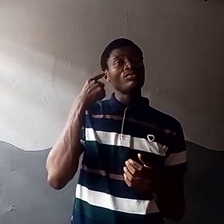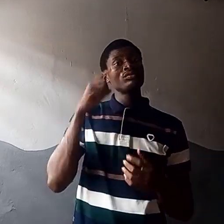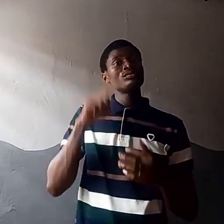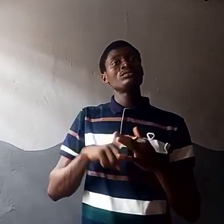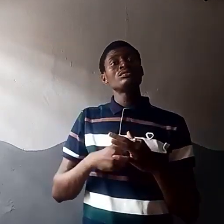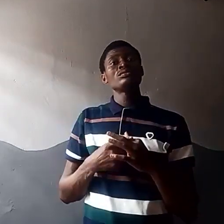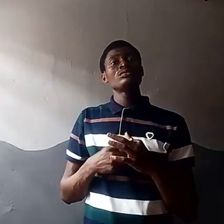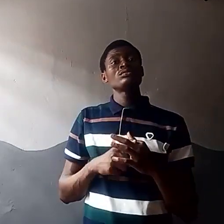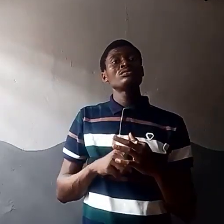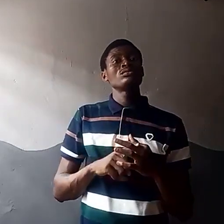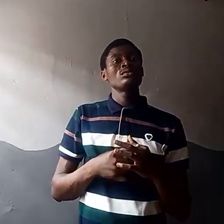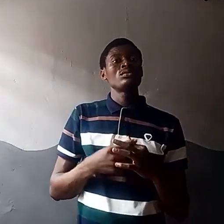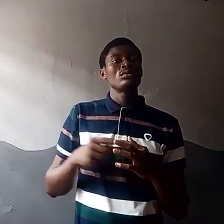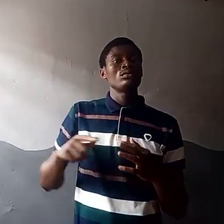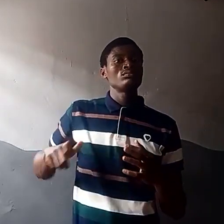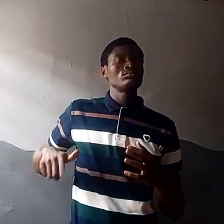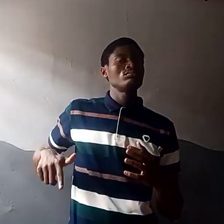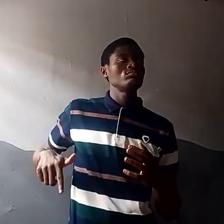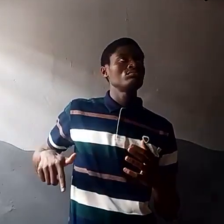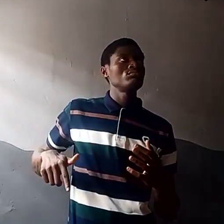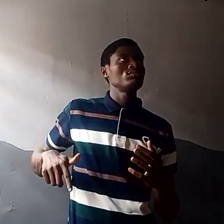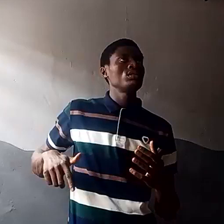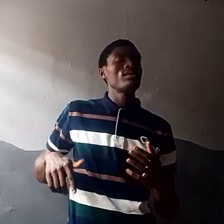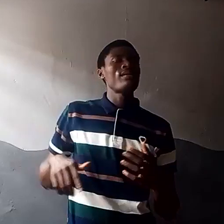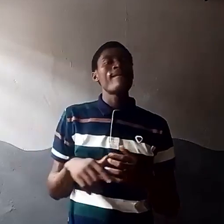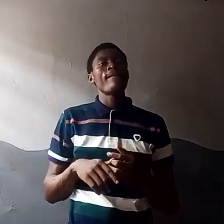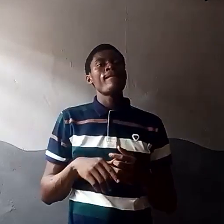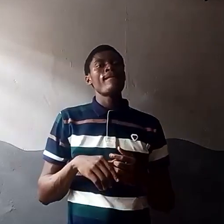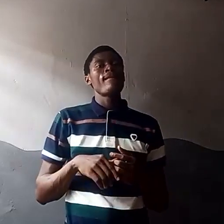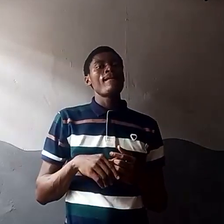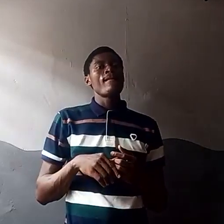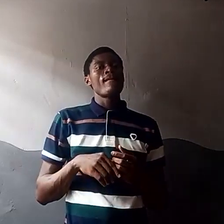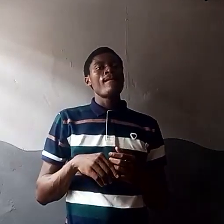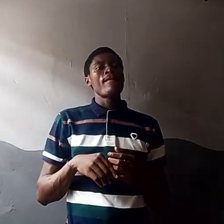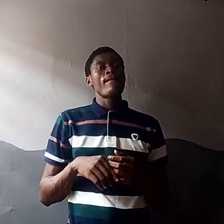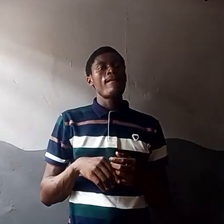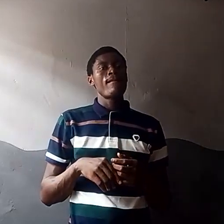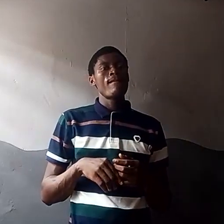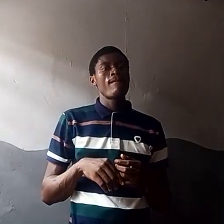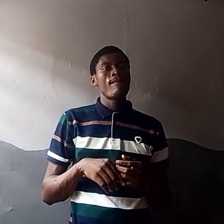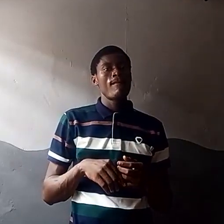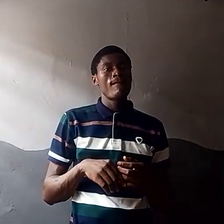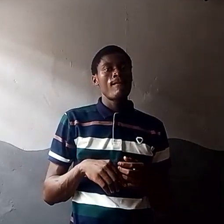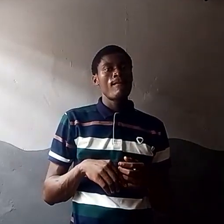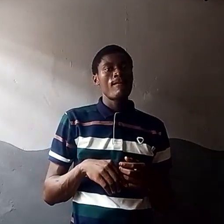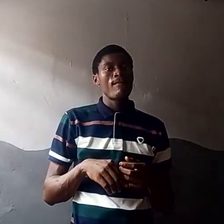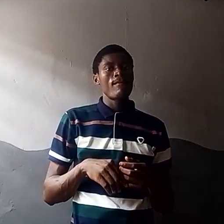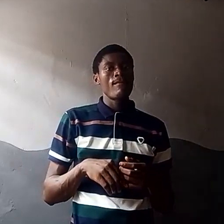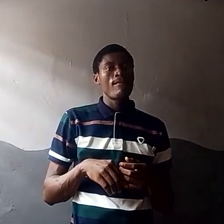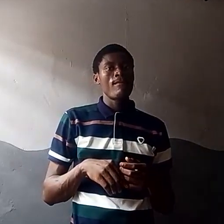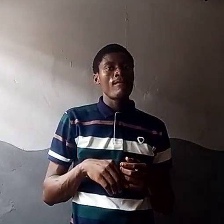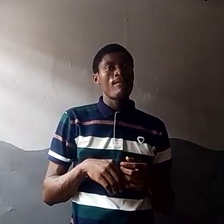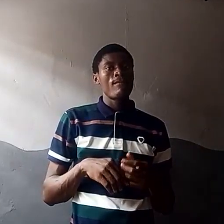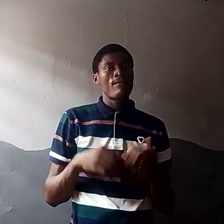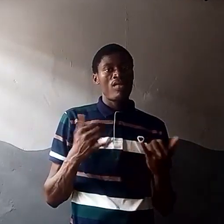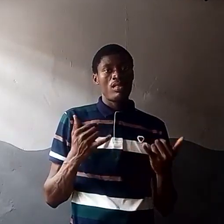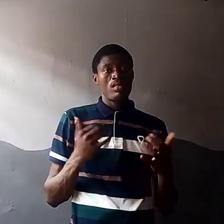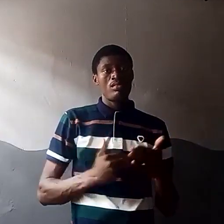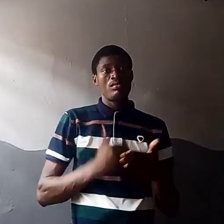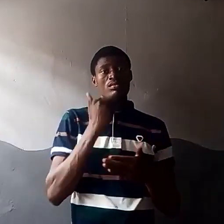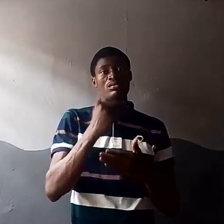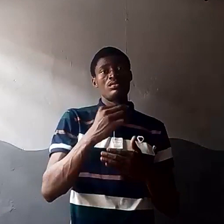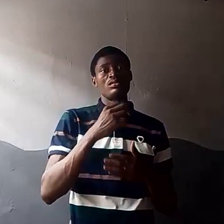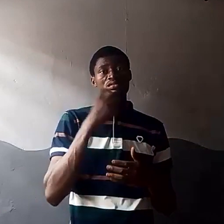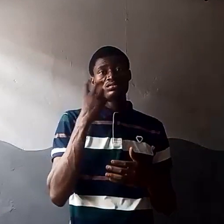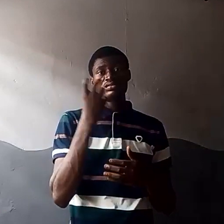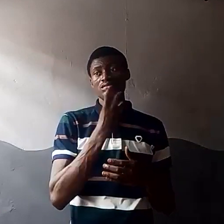got affected. So before I proceed to the next speaker, we have